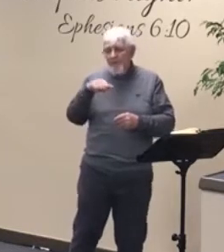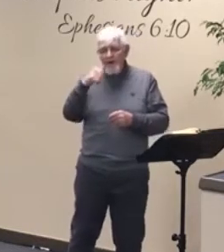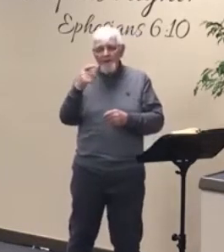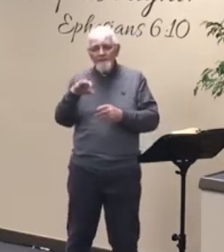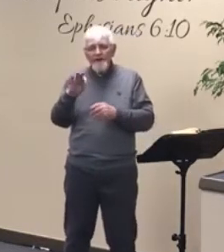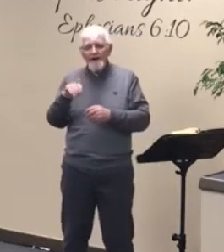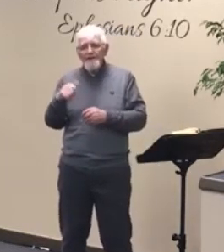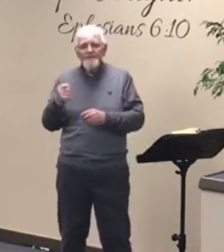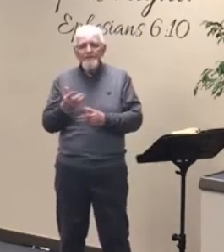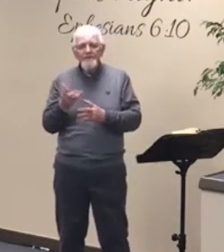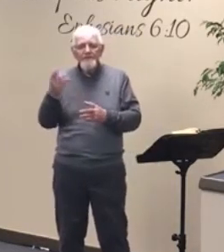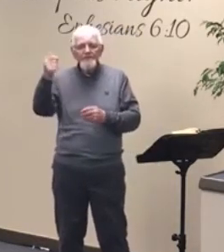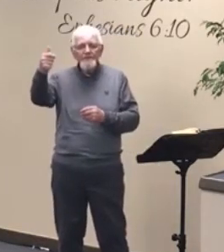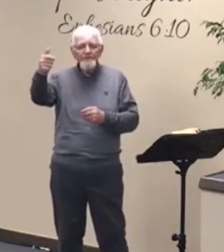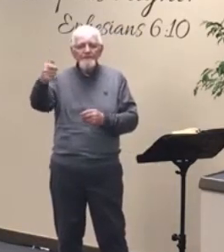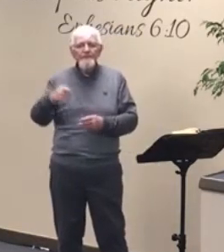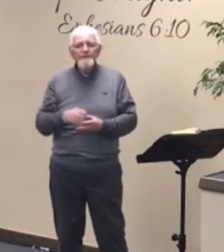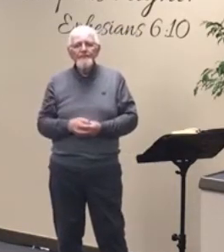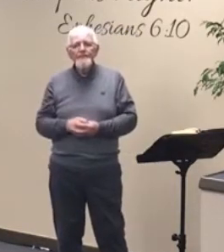that.